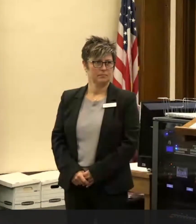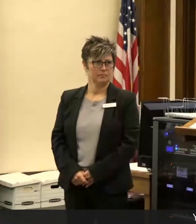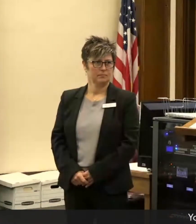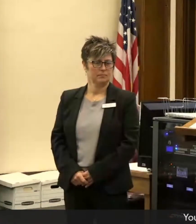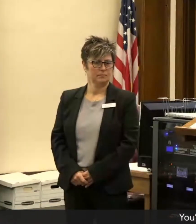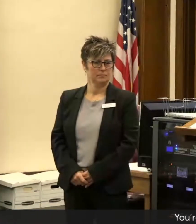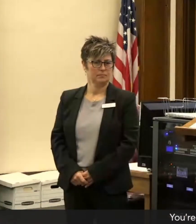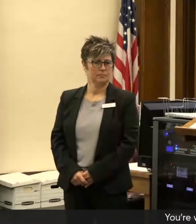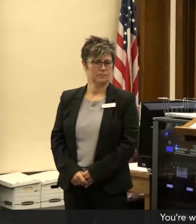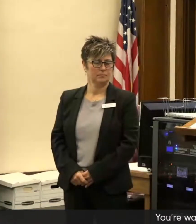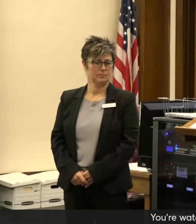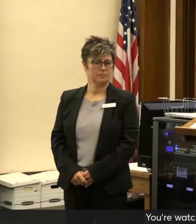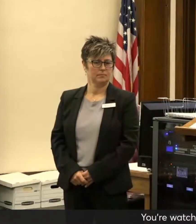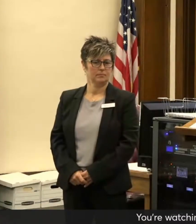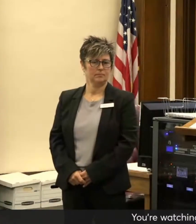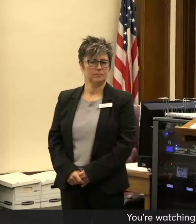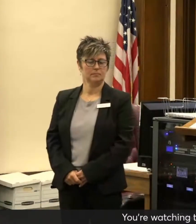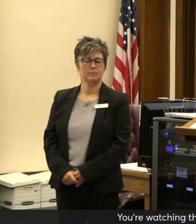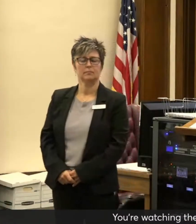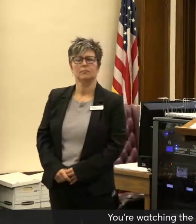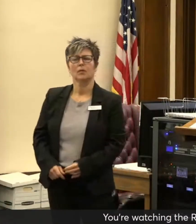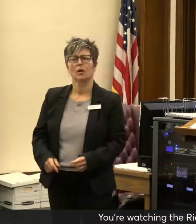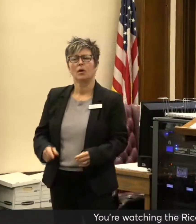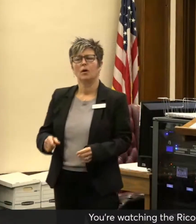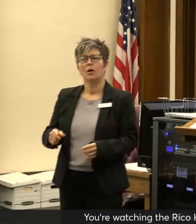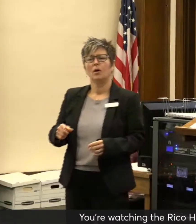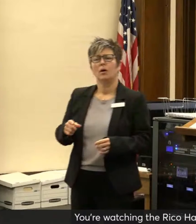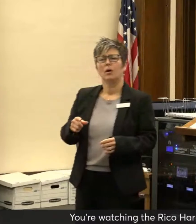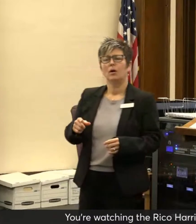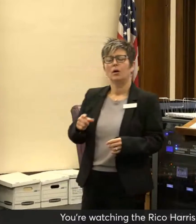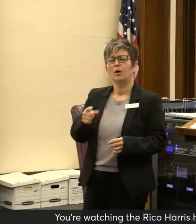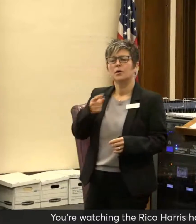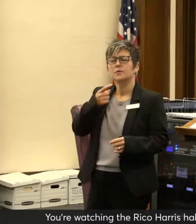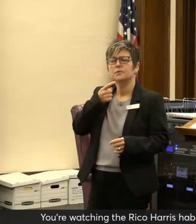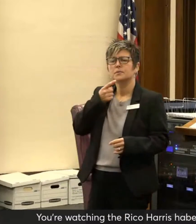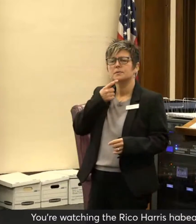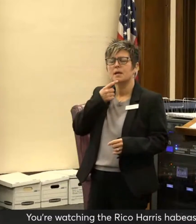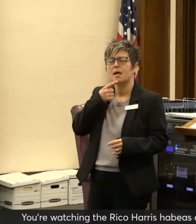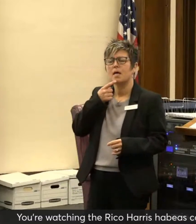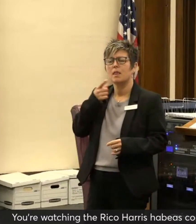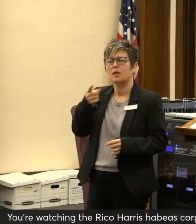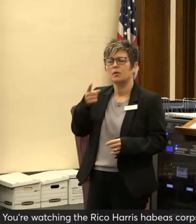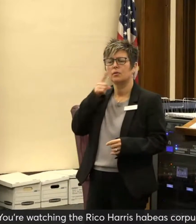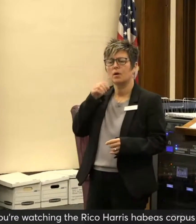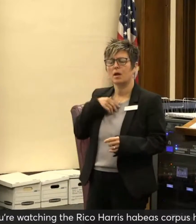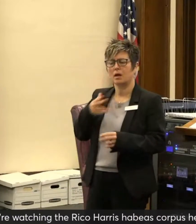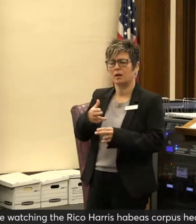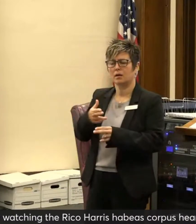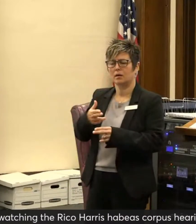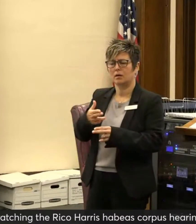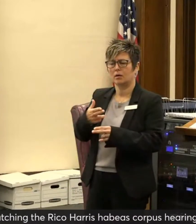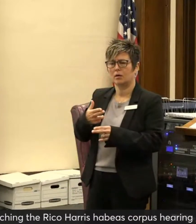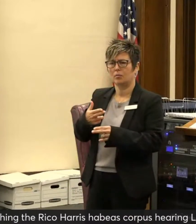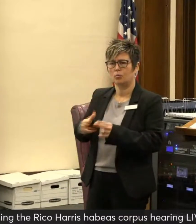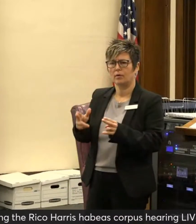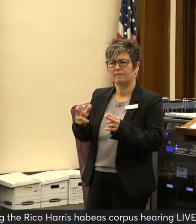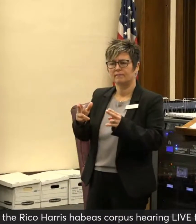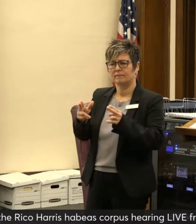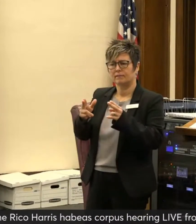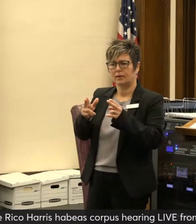that you met with Mr. Harris and with his lawyer shortly before the trial started. Kind of just went